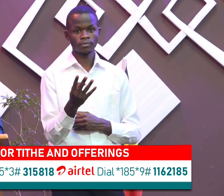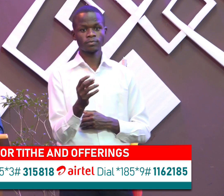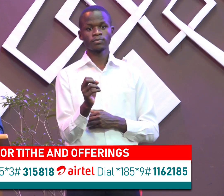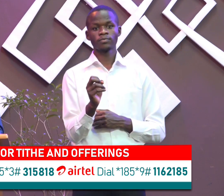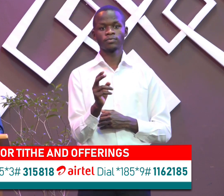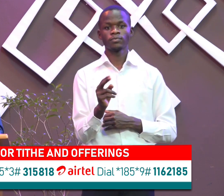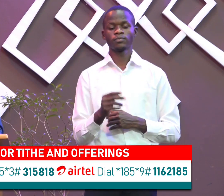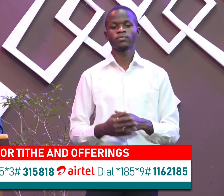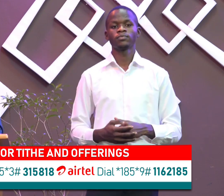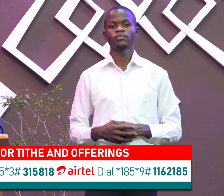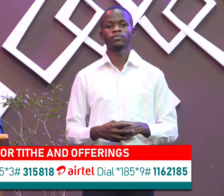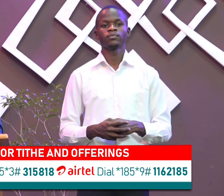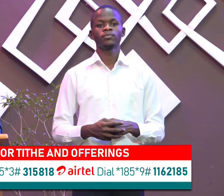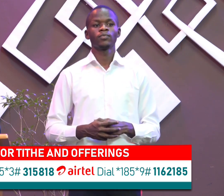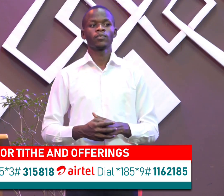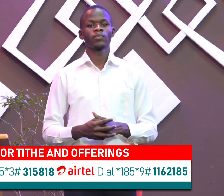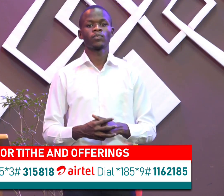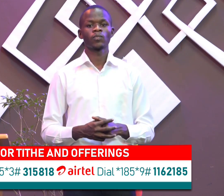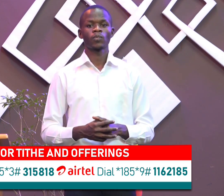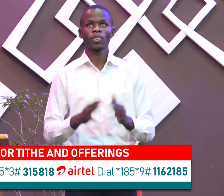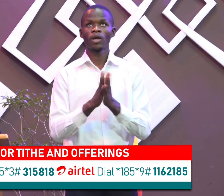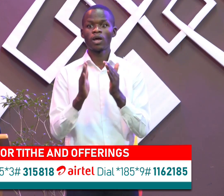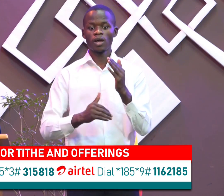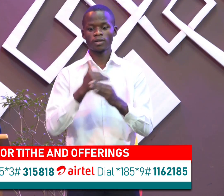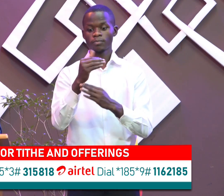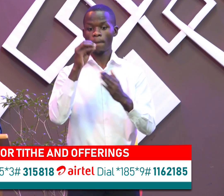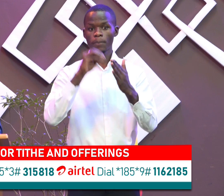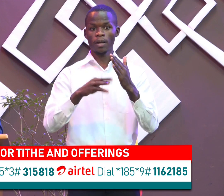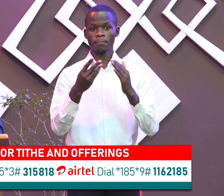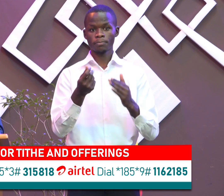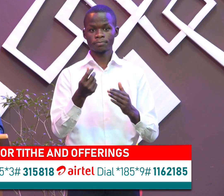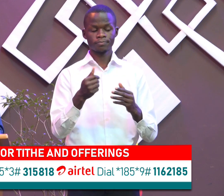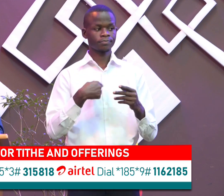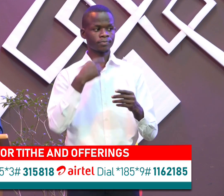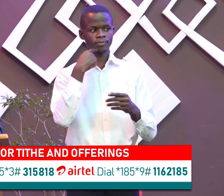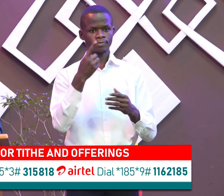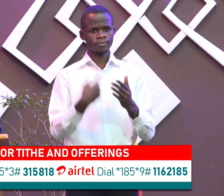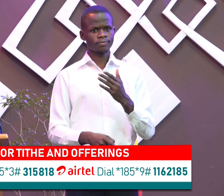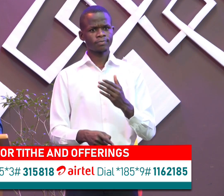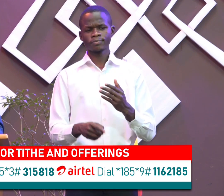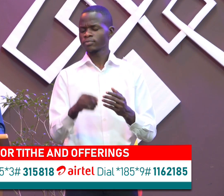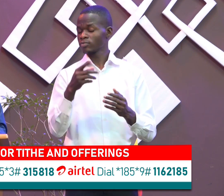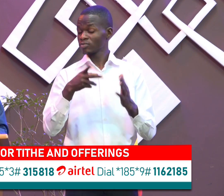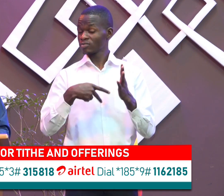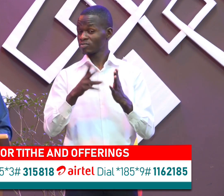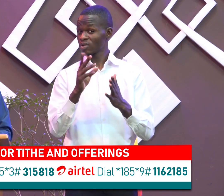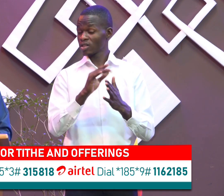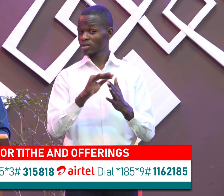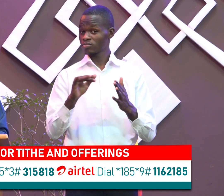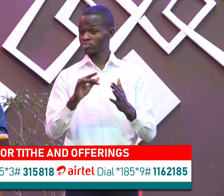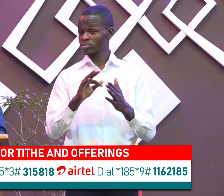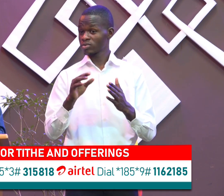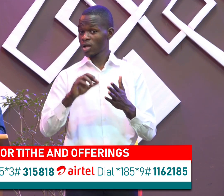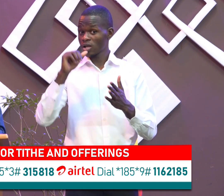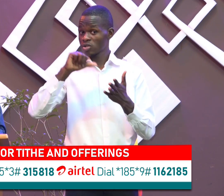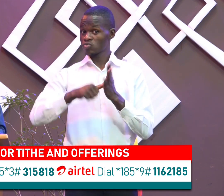okay right malo kuingiza mu muwendo gwa sente ne bangamba enter payment reference awoteke